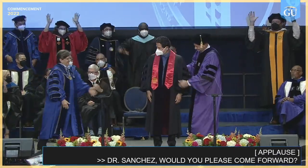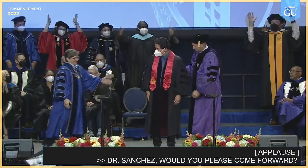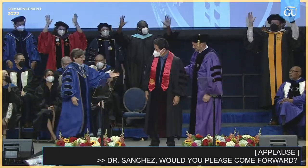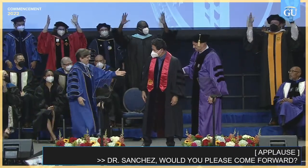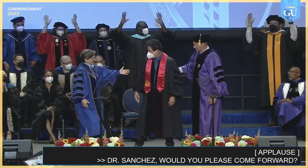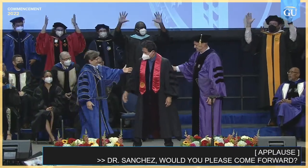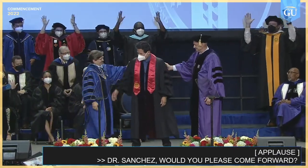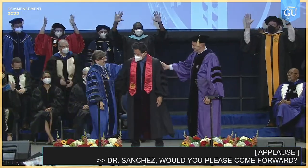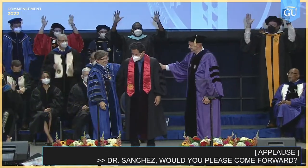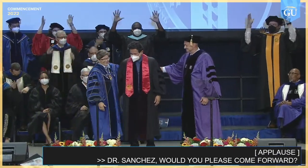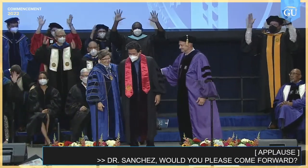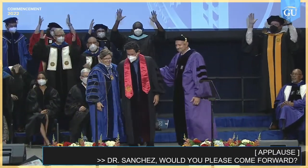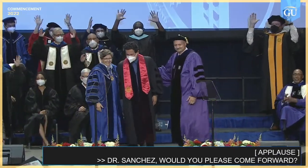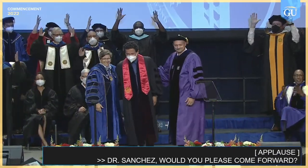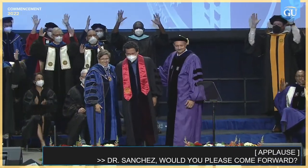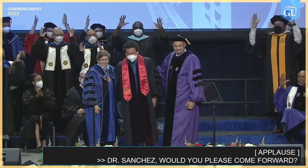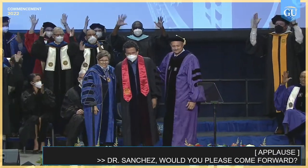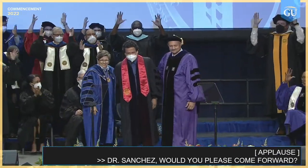Thank you so much.